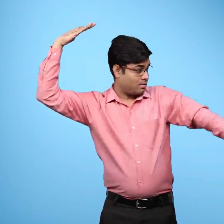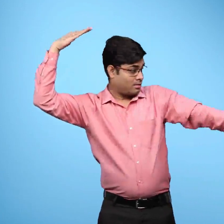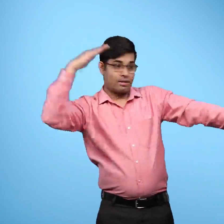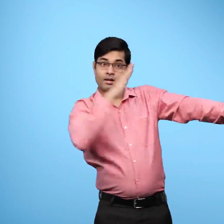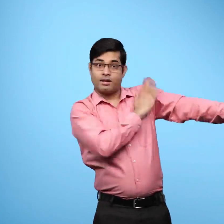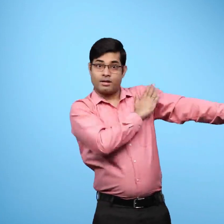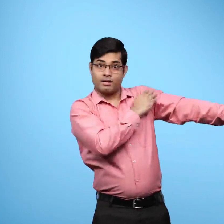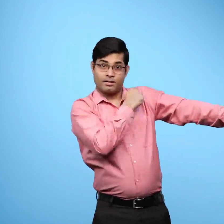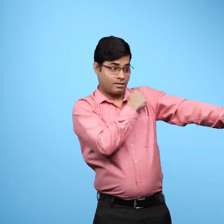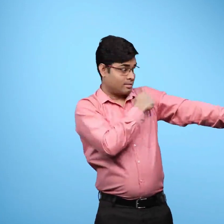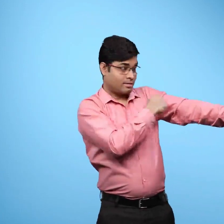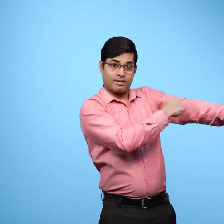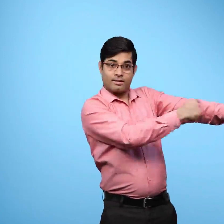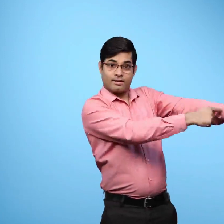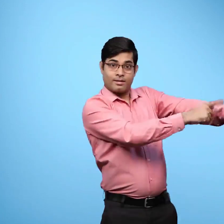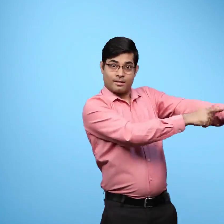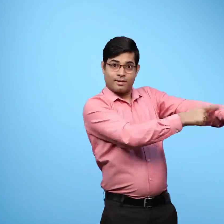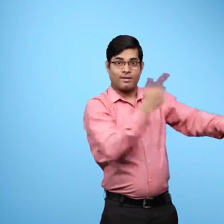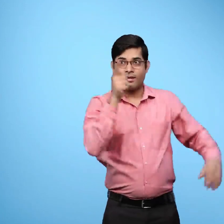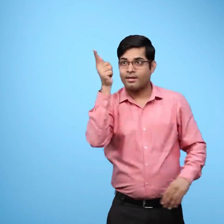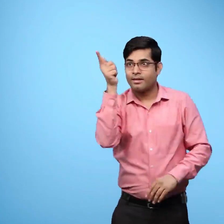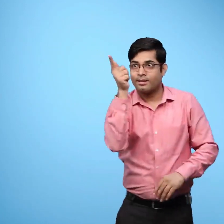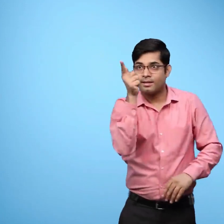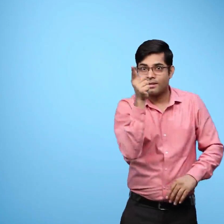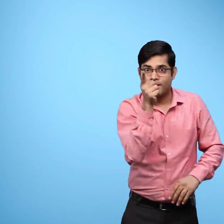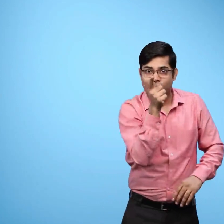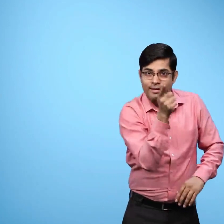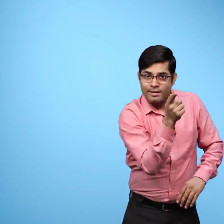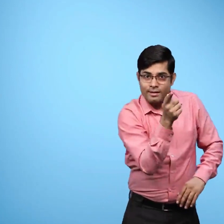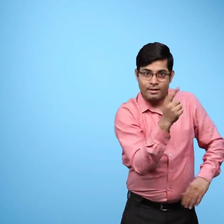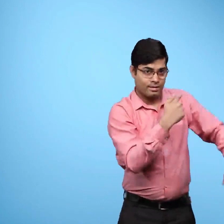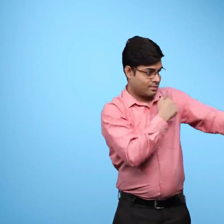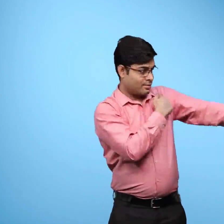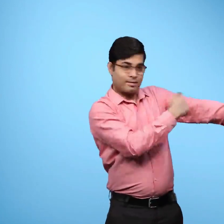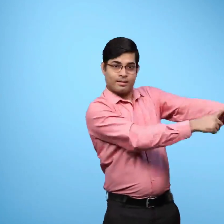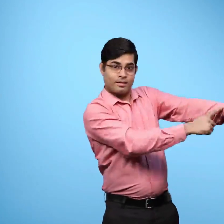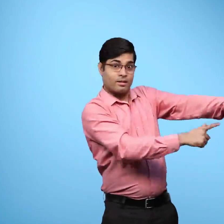The right arm is slanting downward, little away from the body,